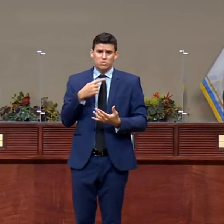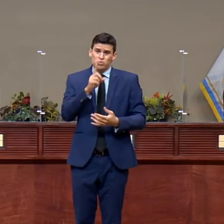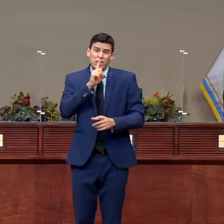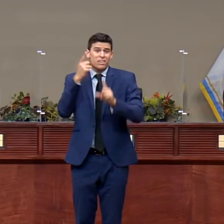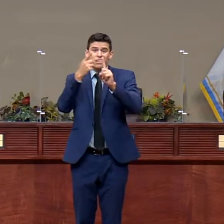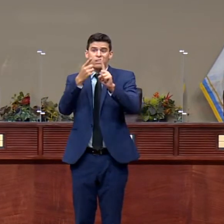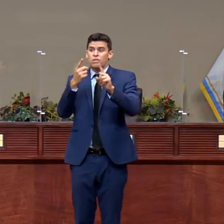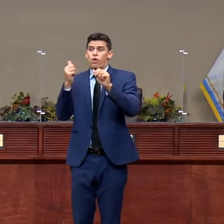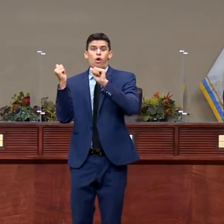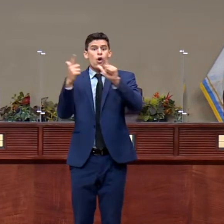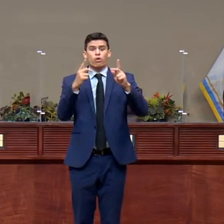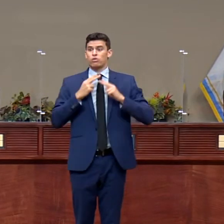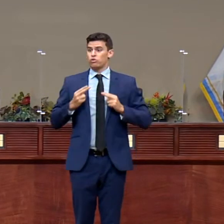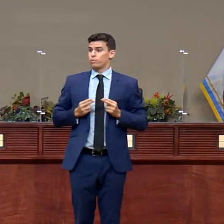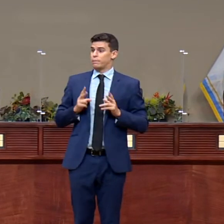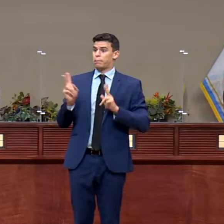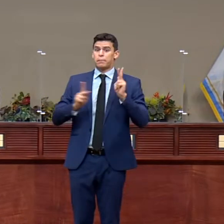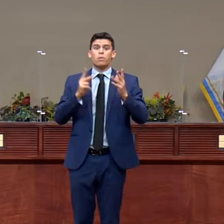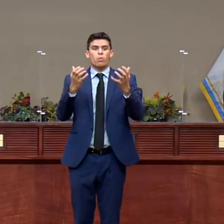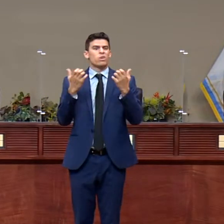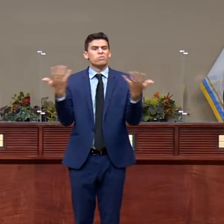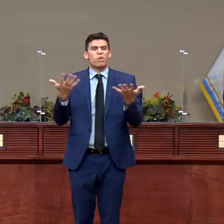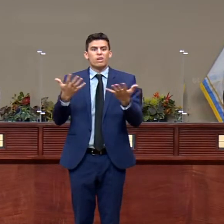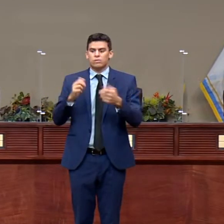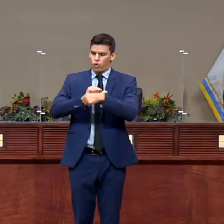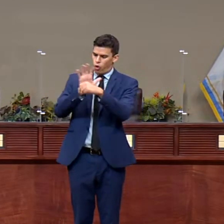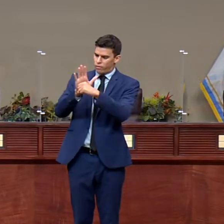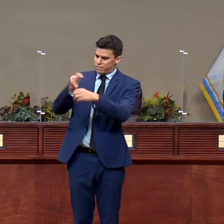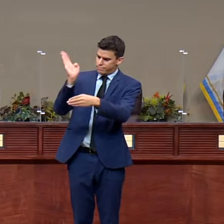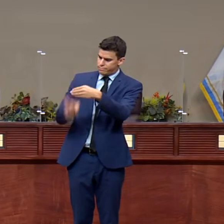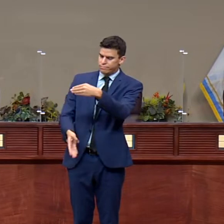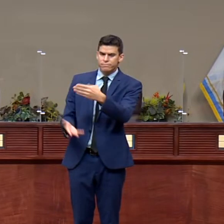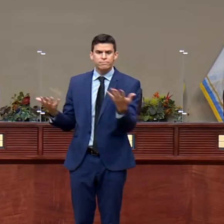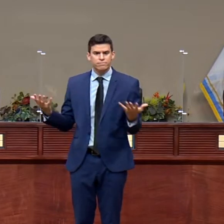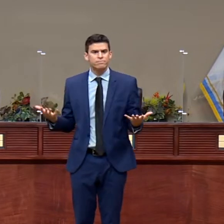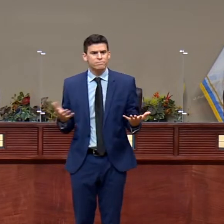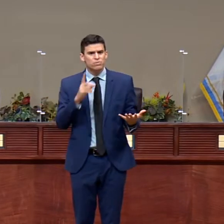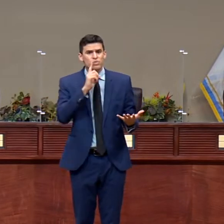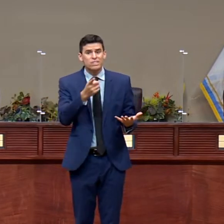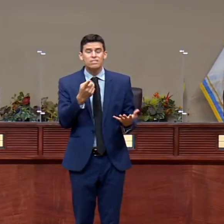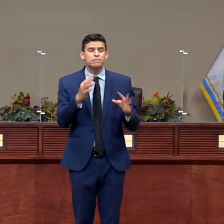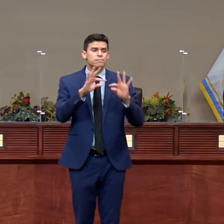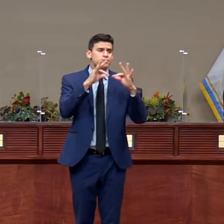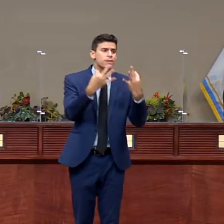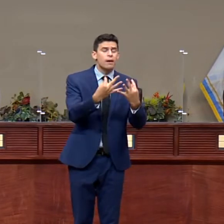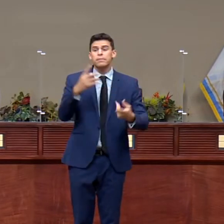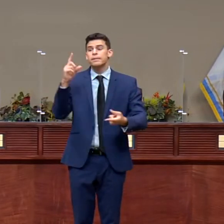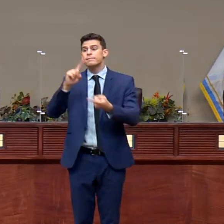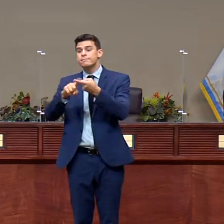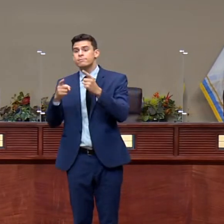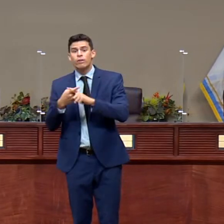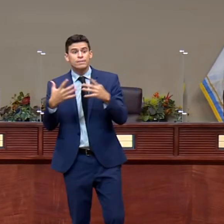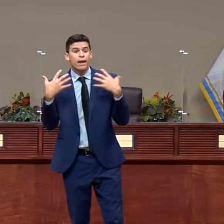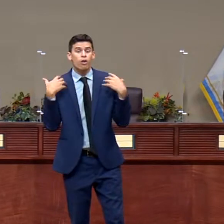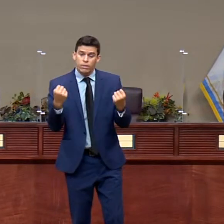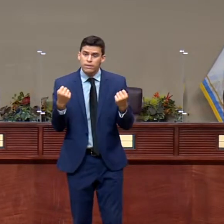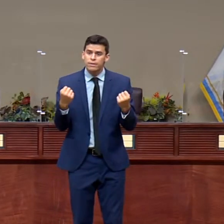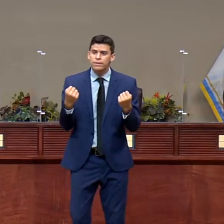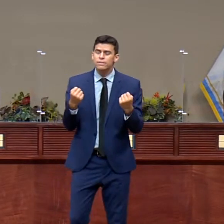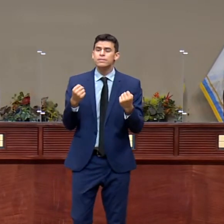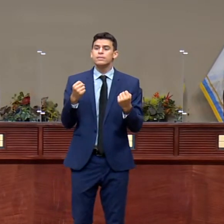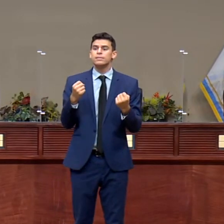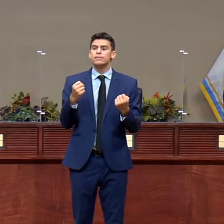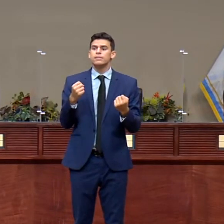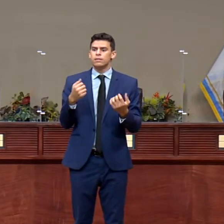We want this pandemic over. We want it over with our family and friends healthy. We want